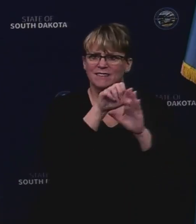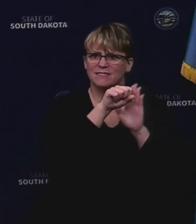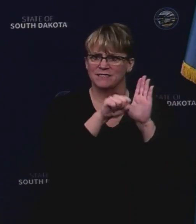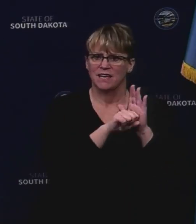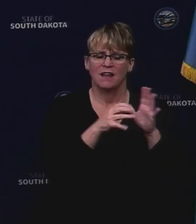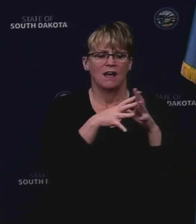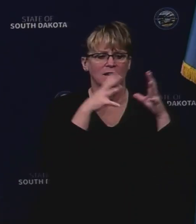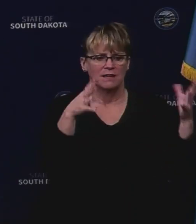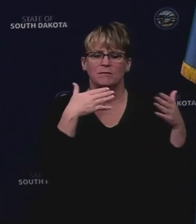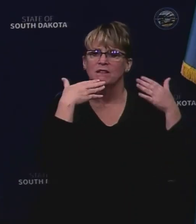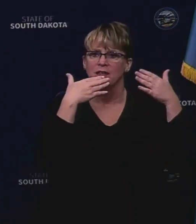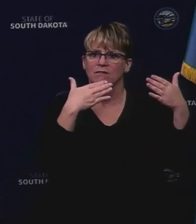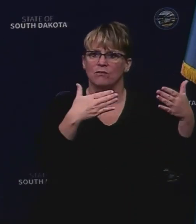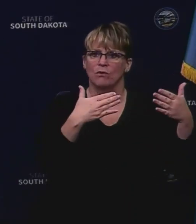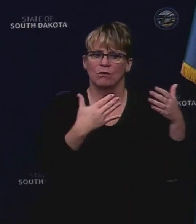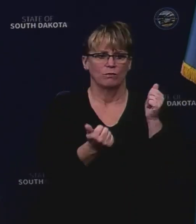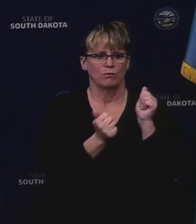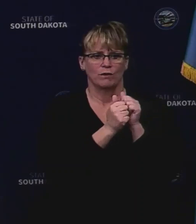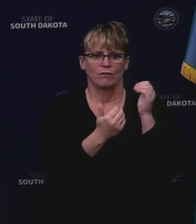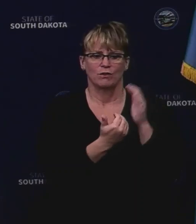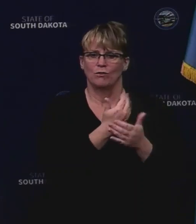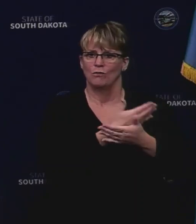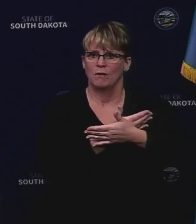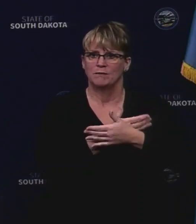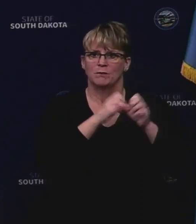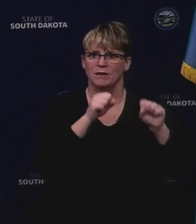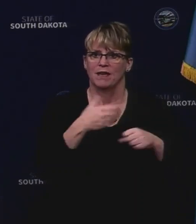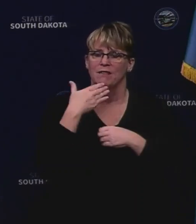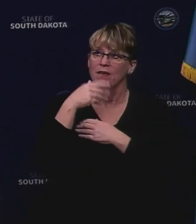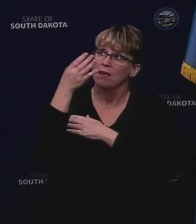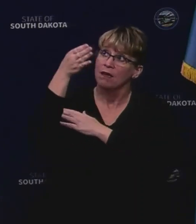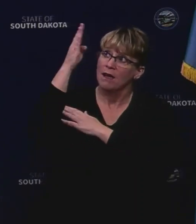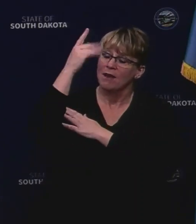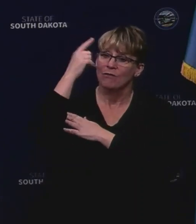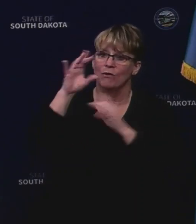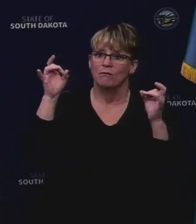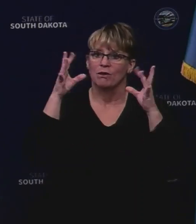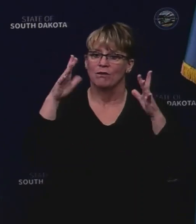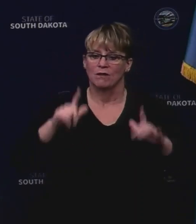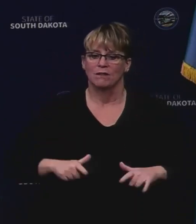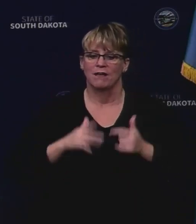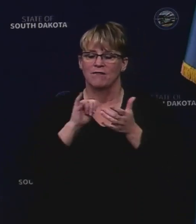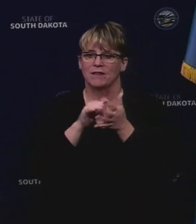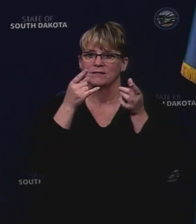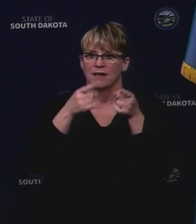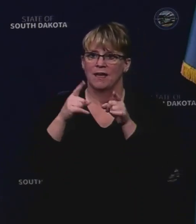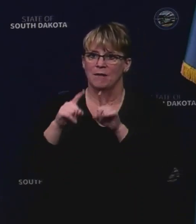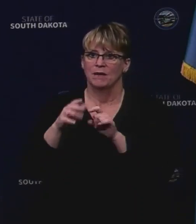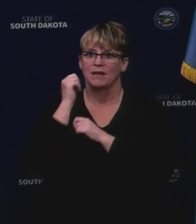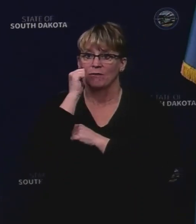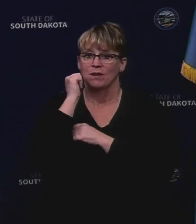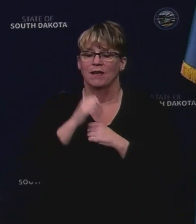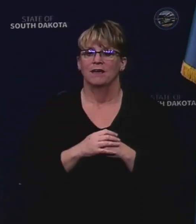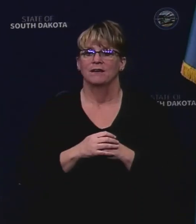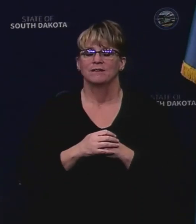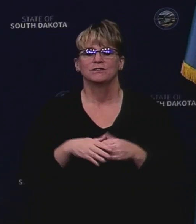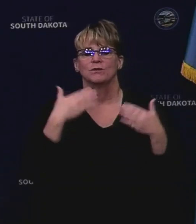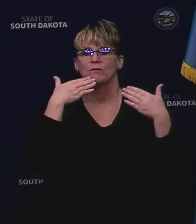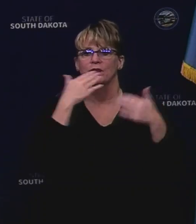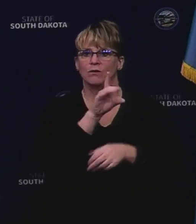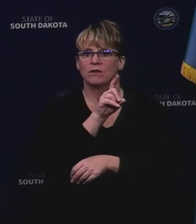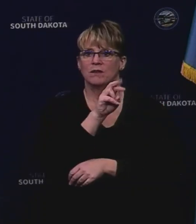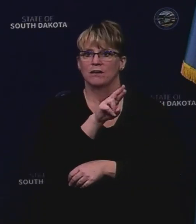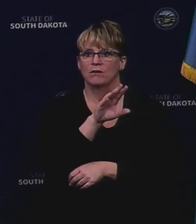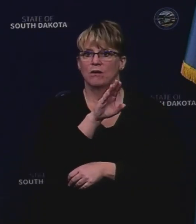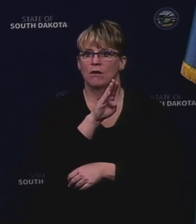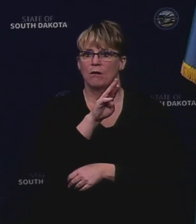a lot to be thankful for, that we can thank God for the miracle of life that is happening each and every day too. So thank you to Dr.